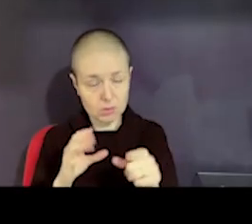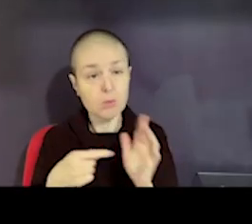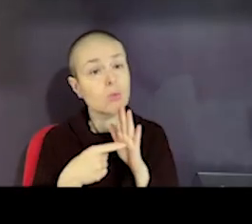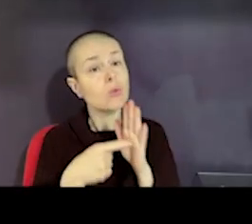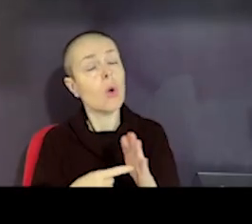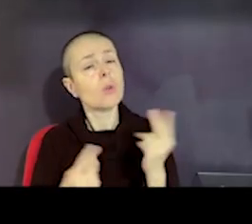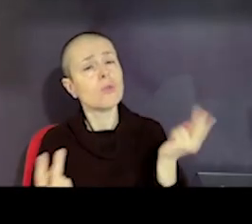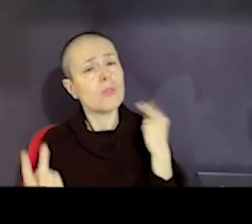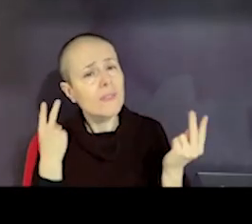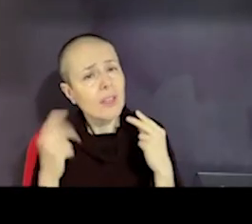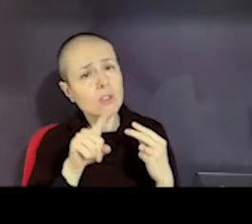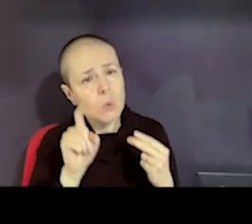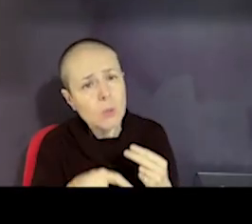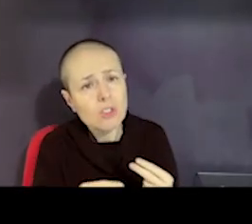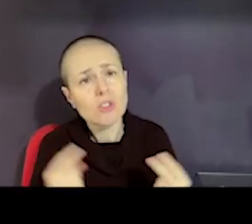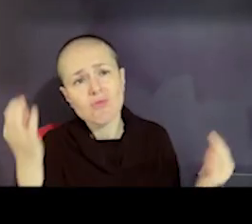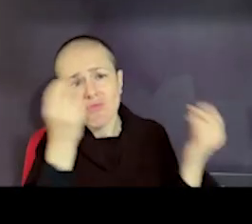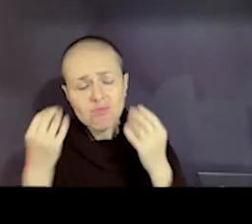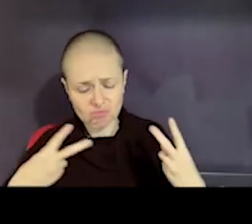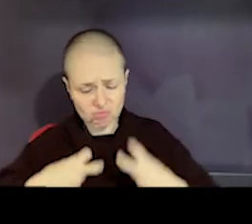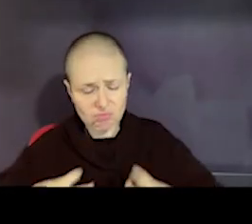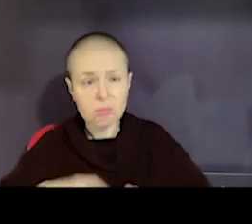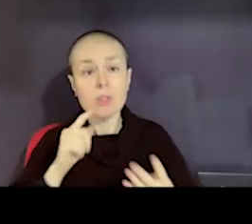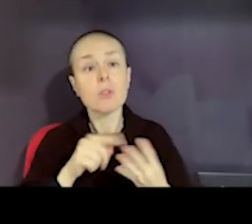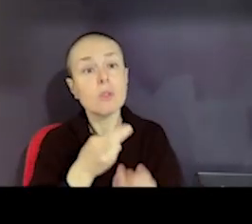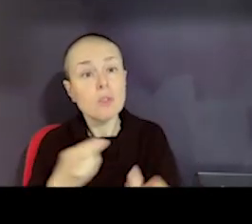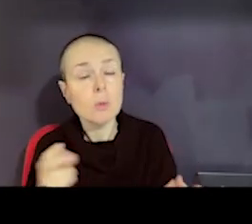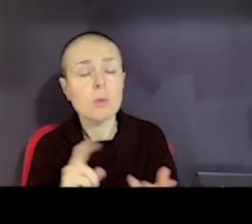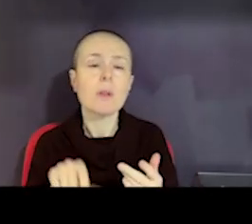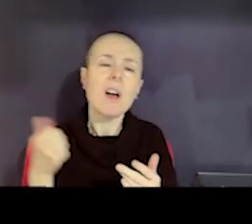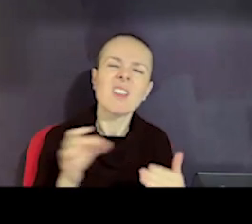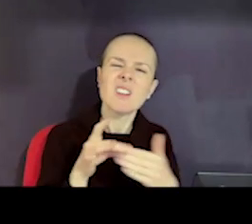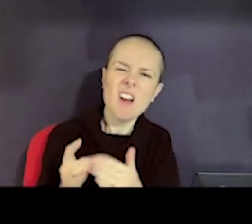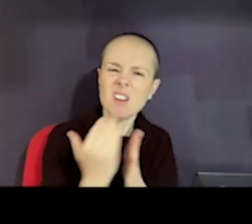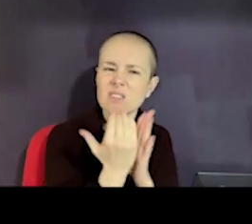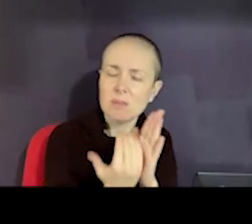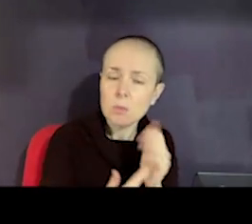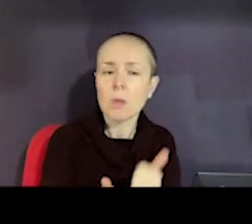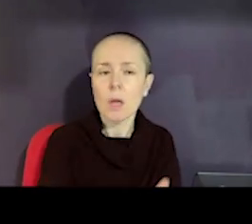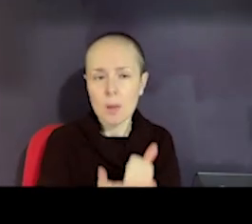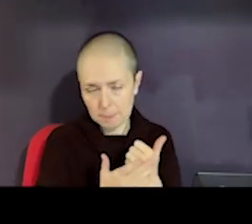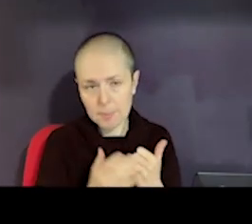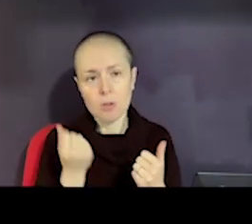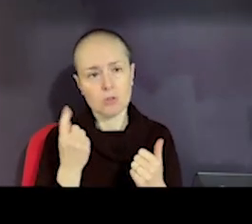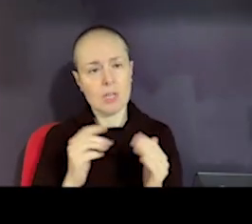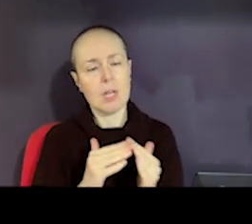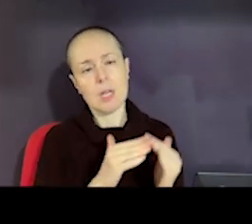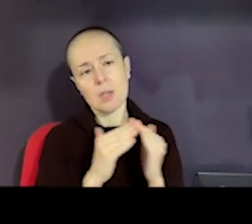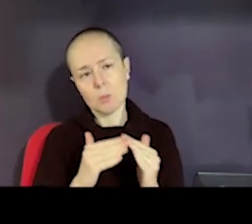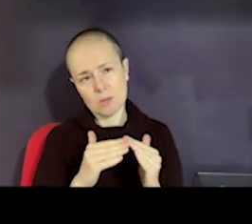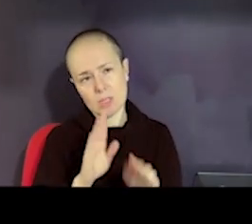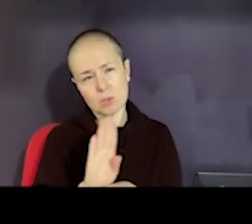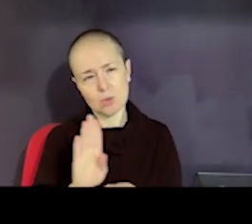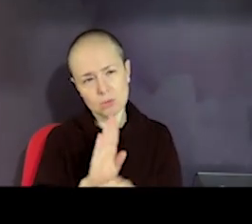reflection questions, resources, and other guides to inform how you create more equitable industry